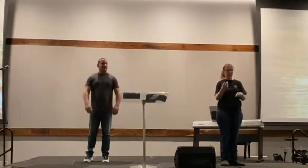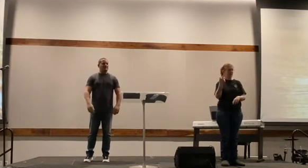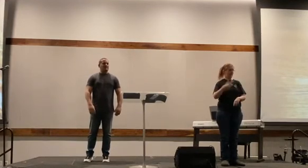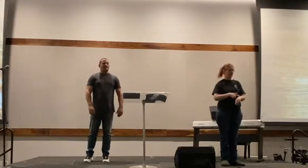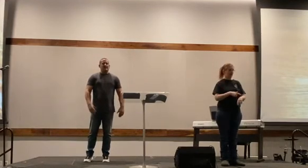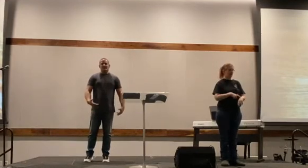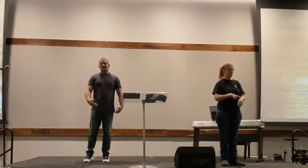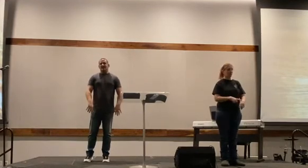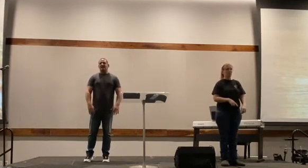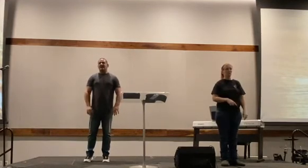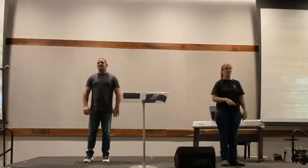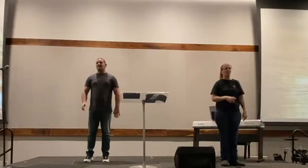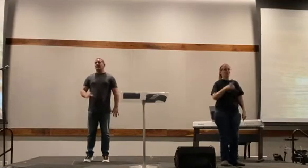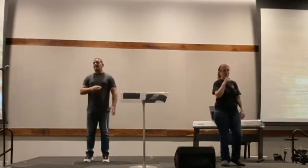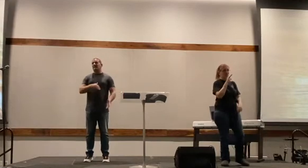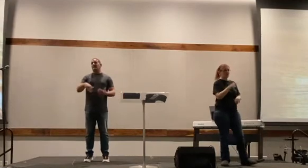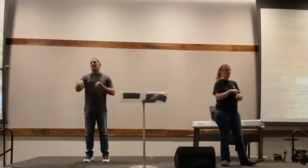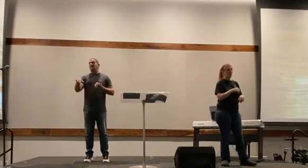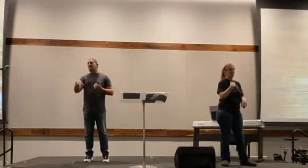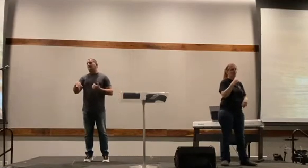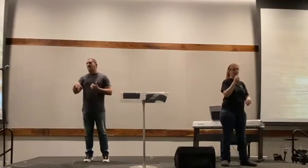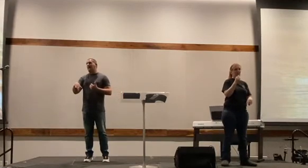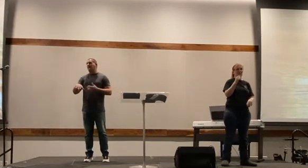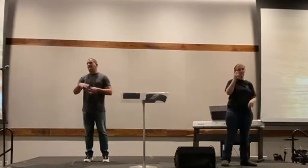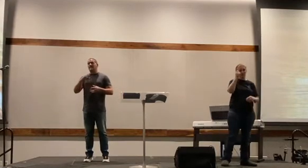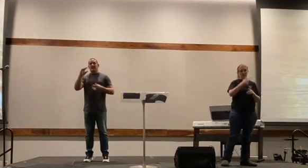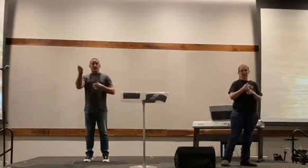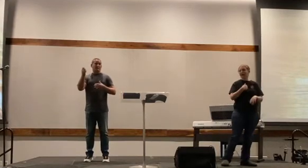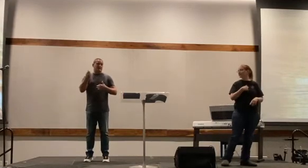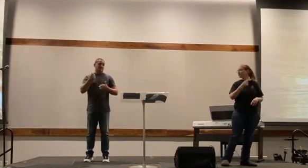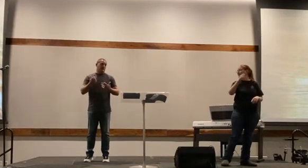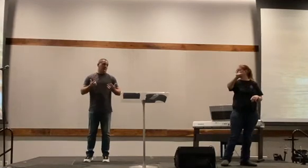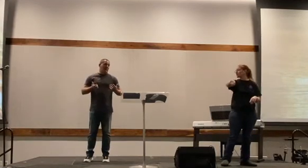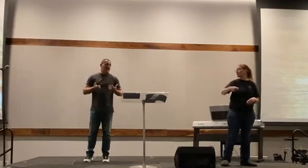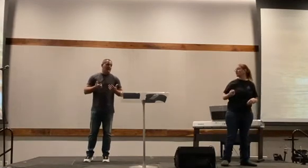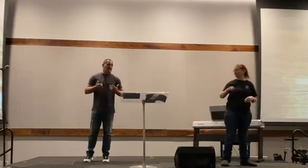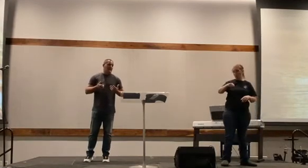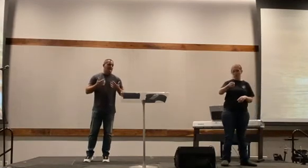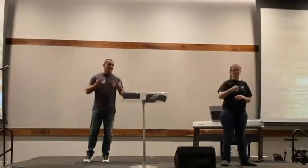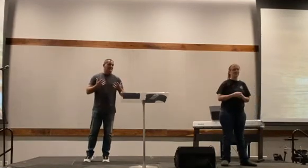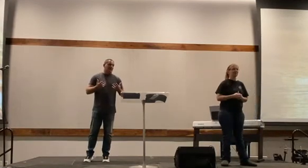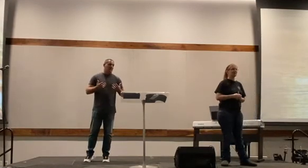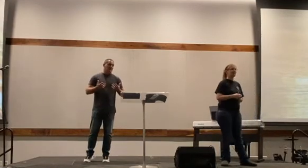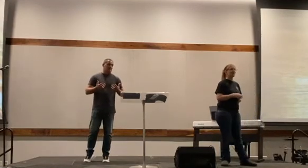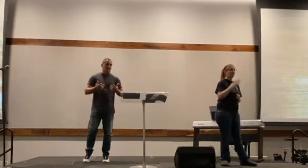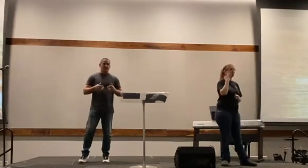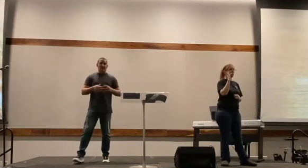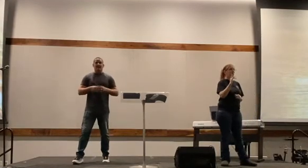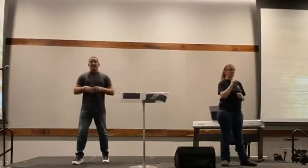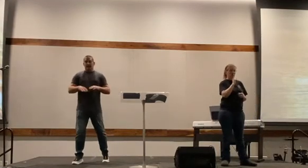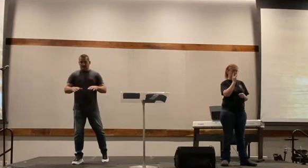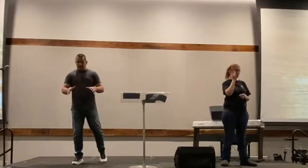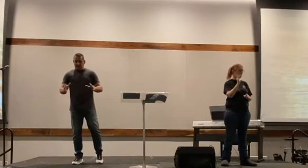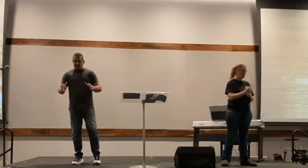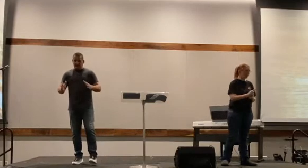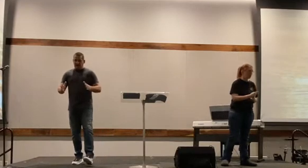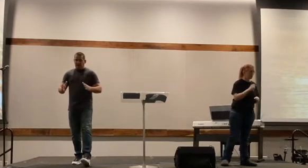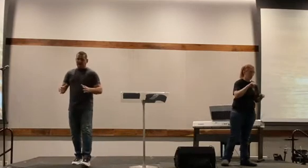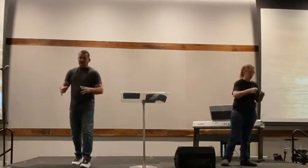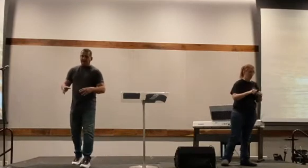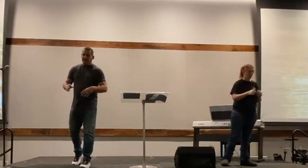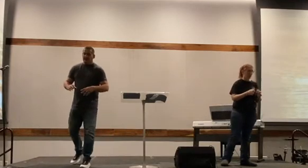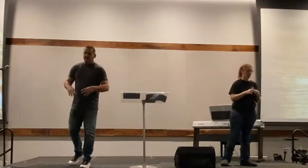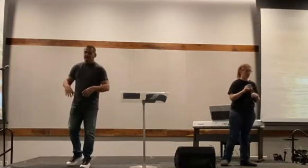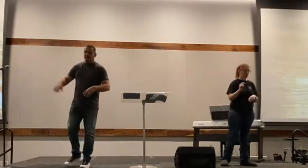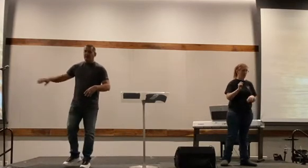anytime he wants. It was lunchtime, so my brother and I would go into the bathroom and we shut the door and we lock it, right? That's smart. That's really smart. And so it is on